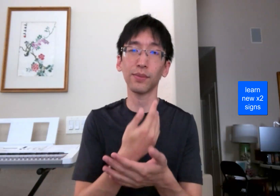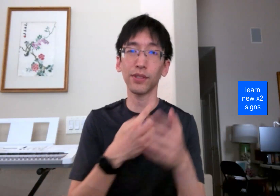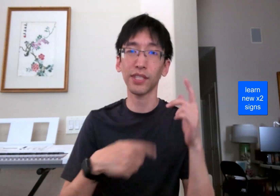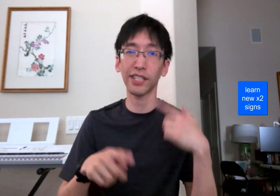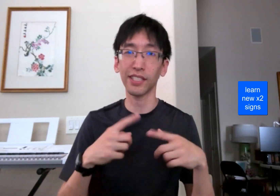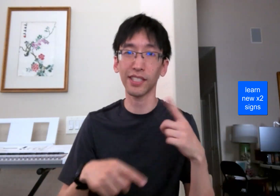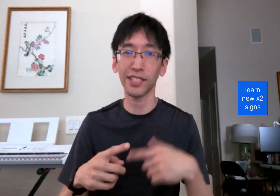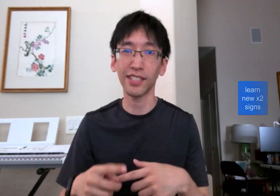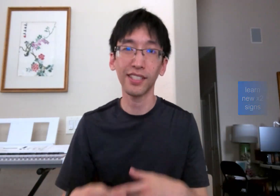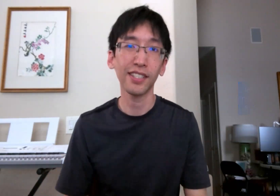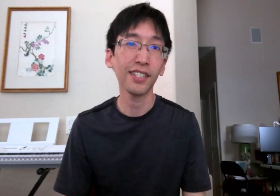some new signs.